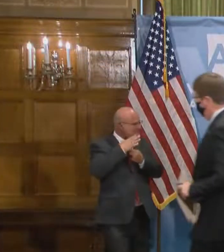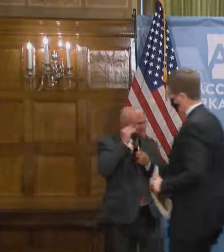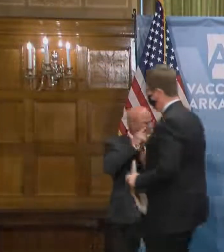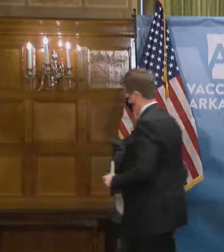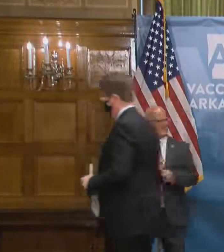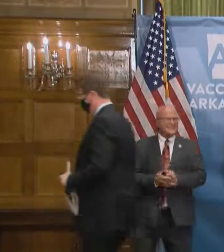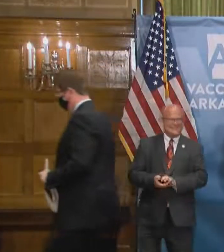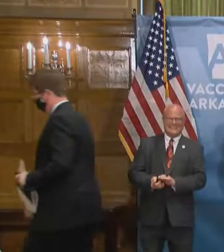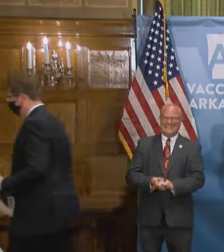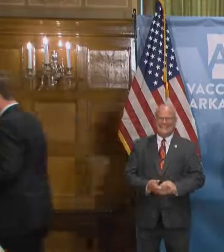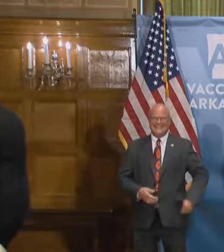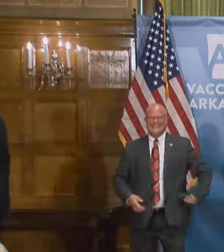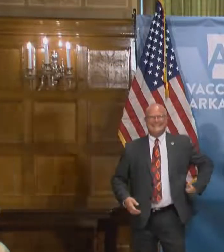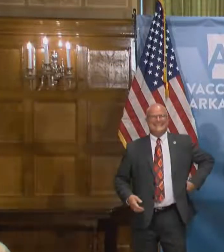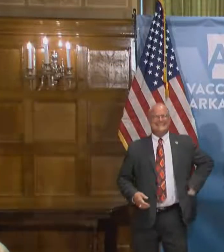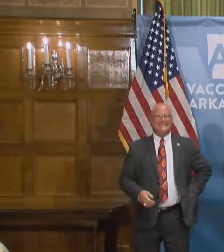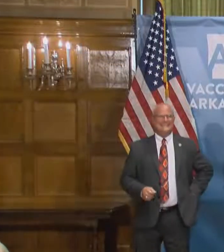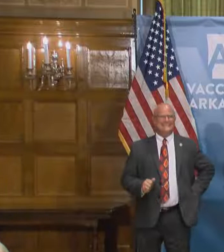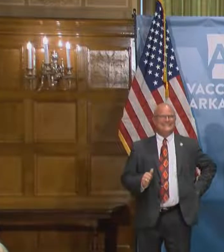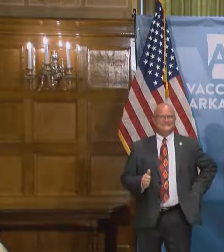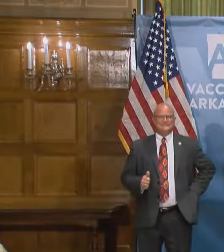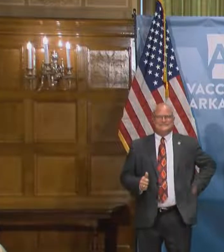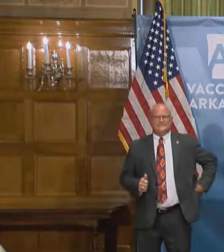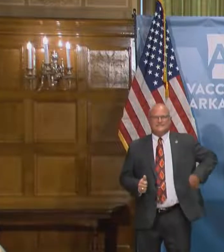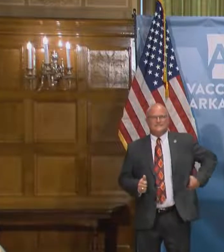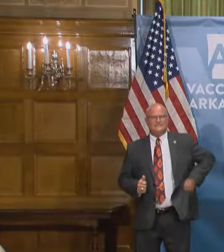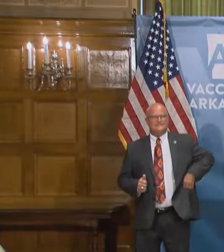Hello, Eddie. Good afternoon, Governor.